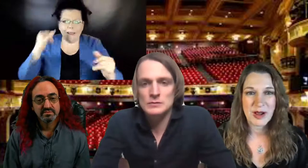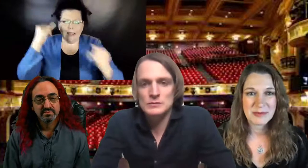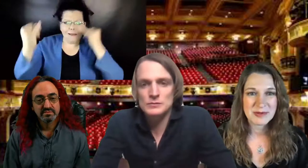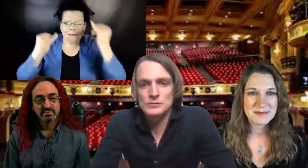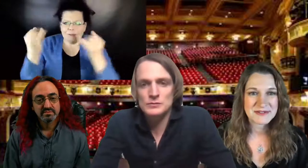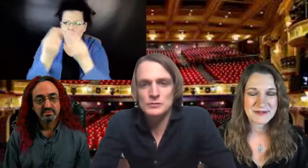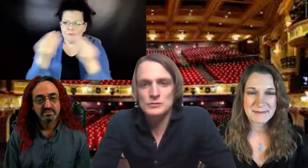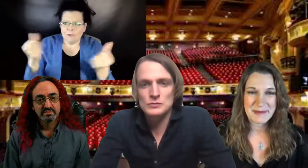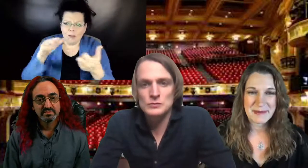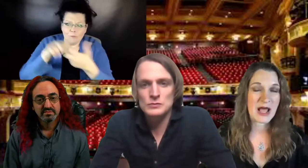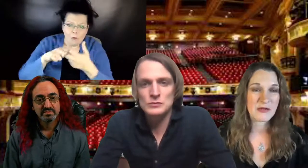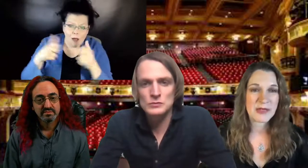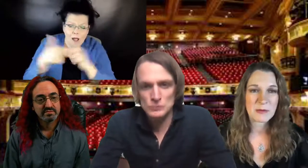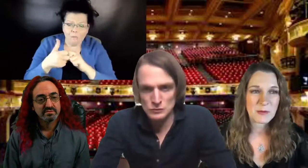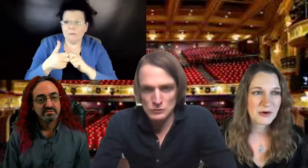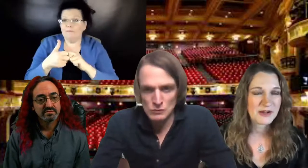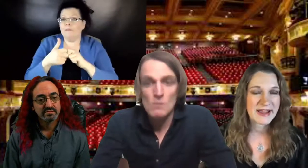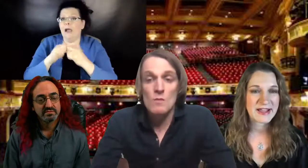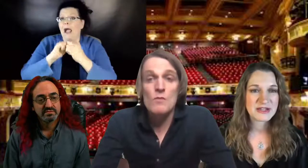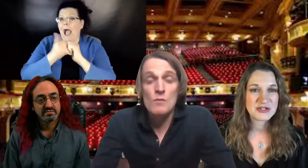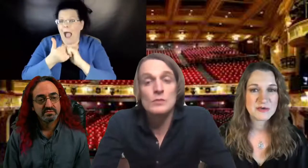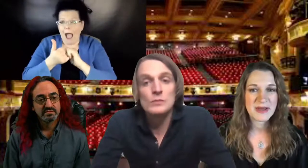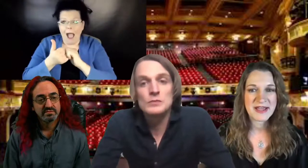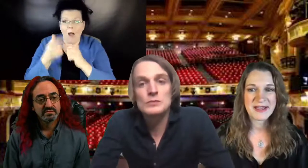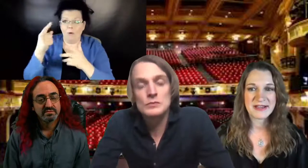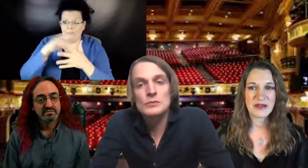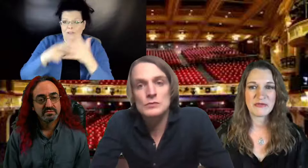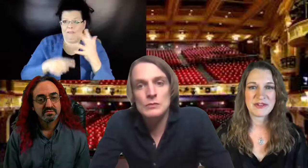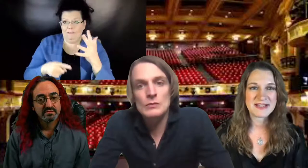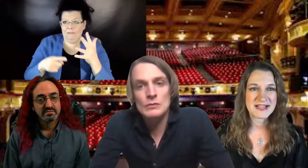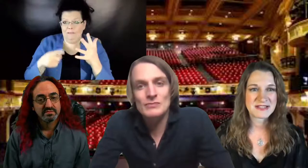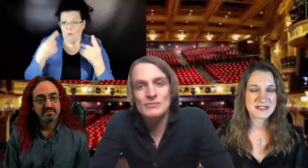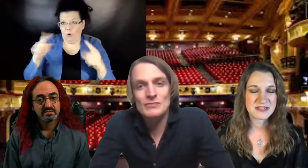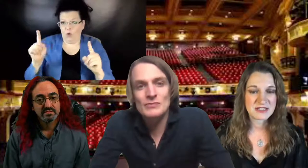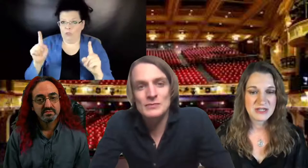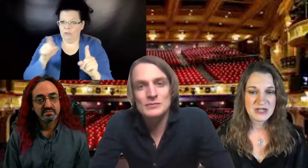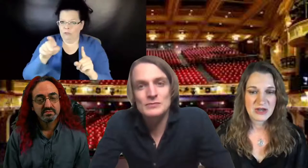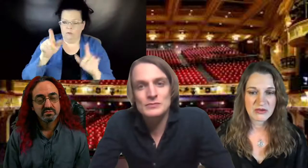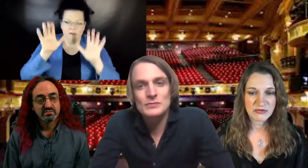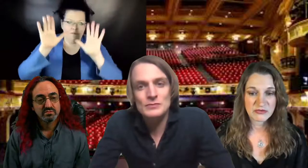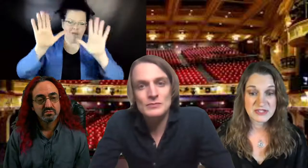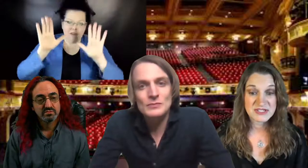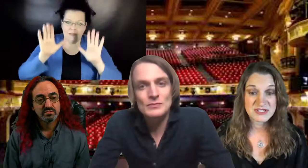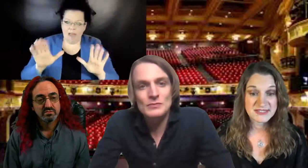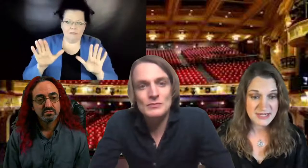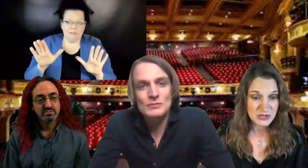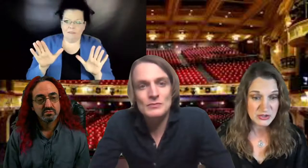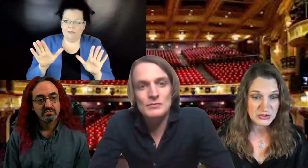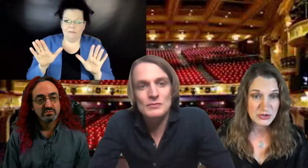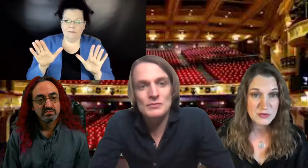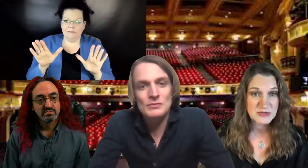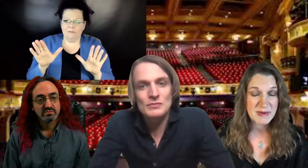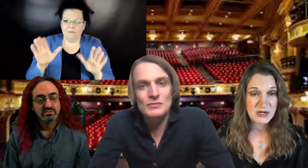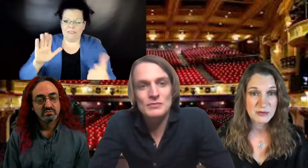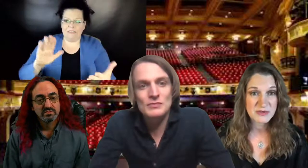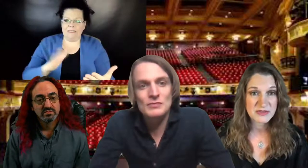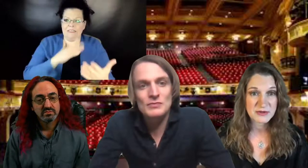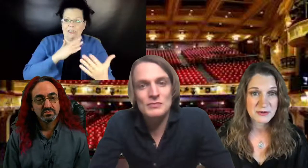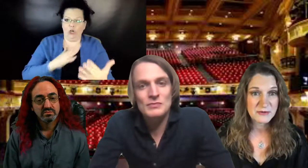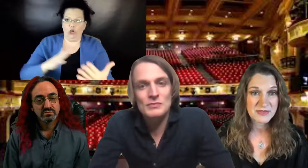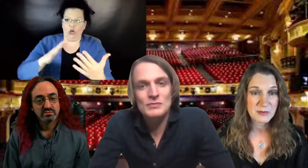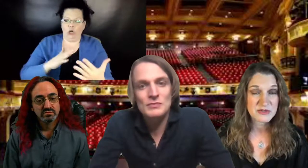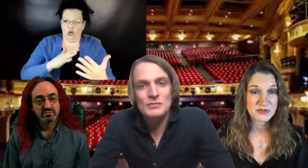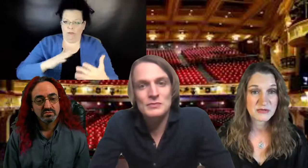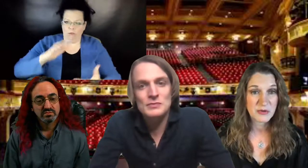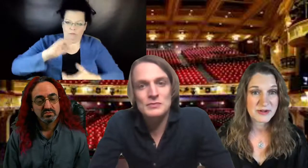solving problems, about how that would work. And you had a fantastic singer who was paired with